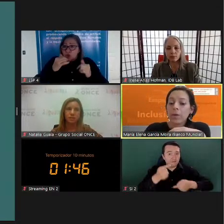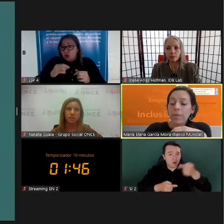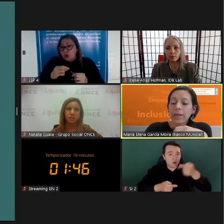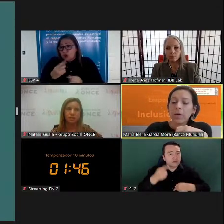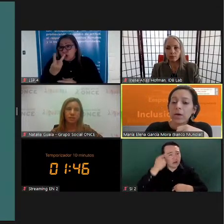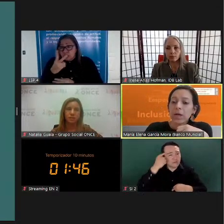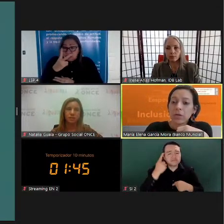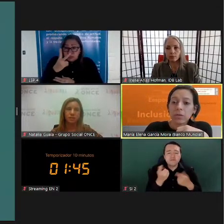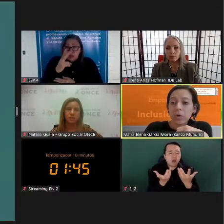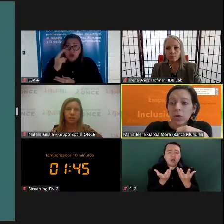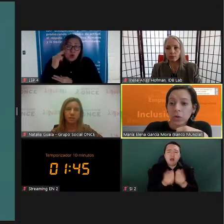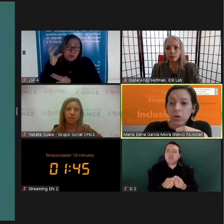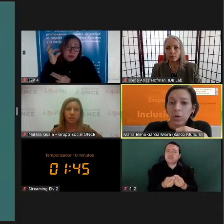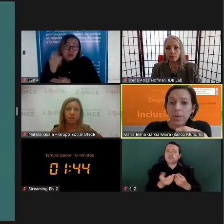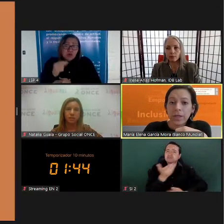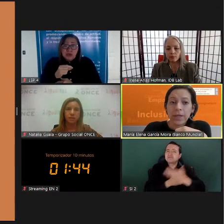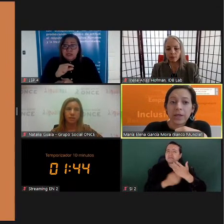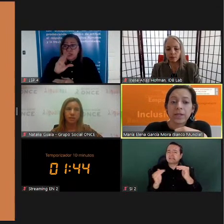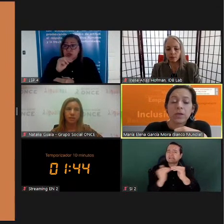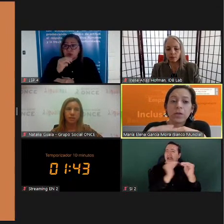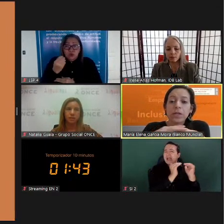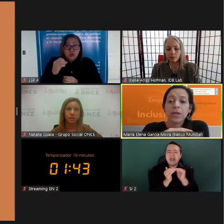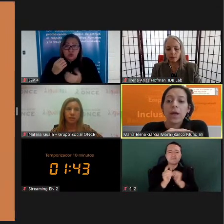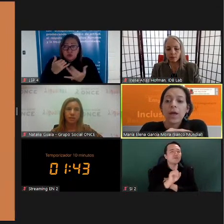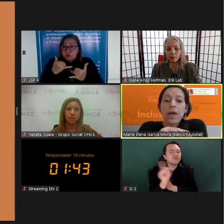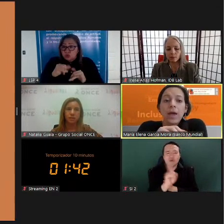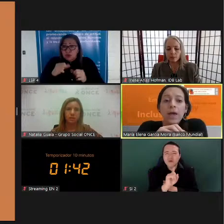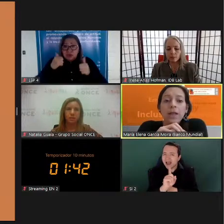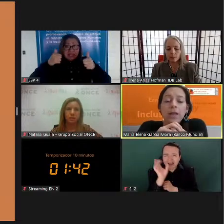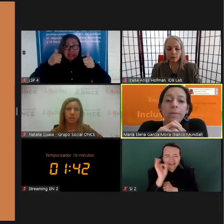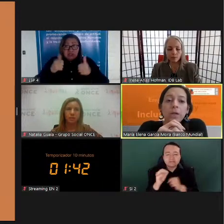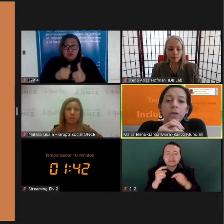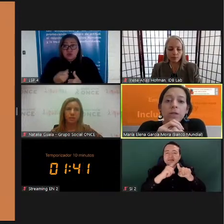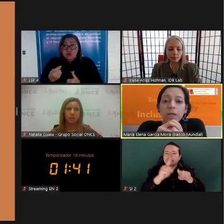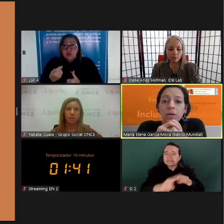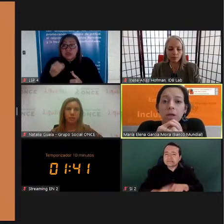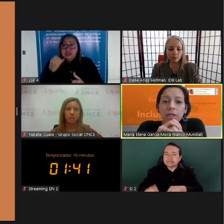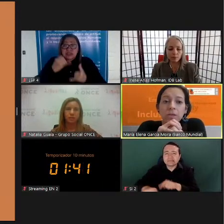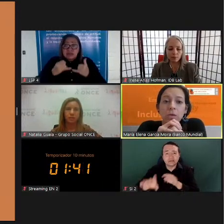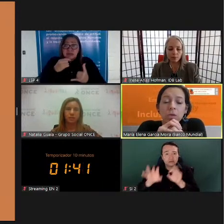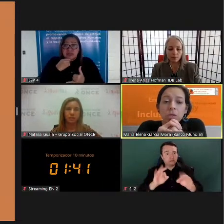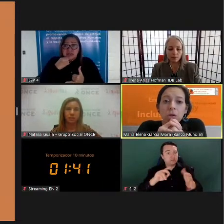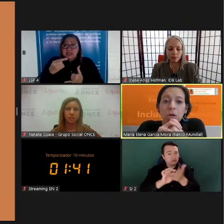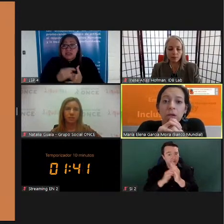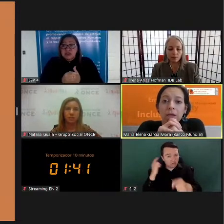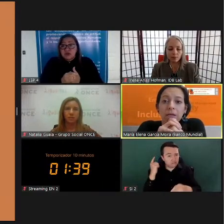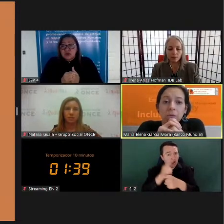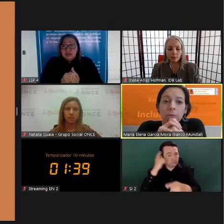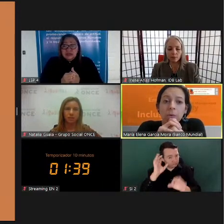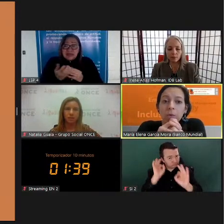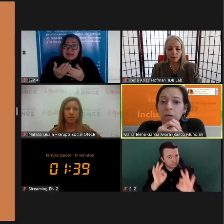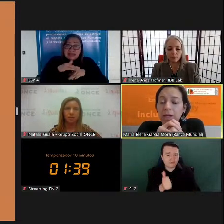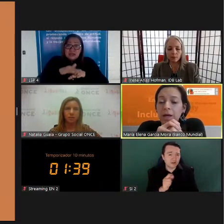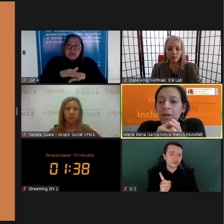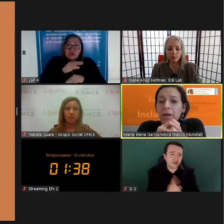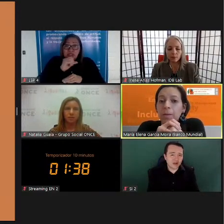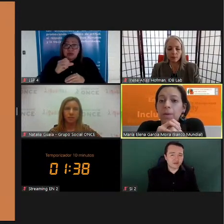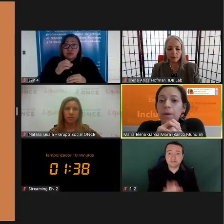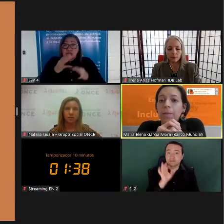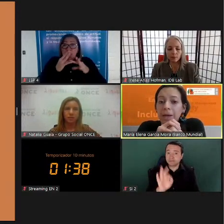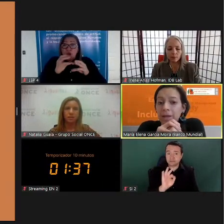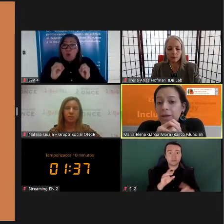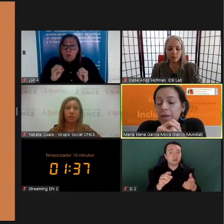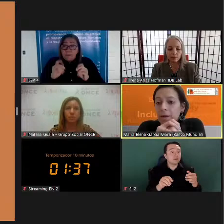disabilities are how are treated as a homogeneous group and this is not the case and that's why they are not successful i want to